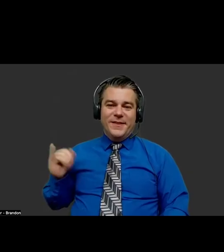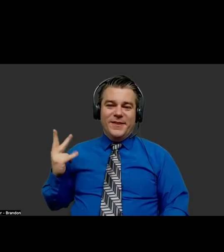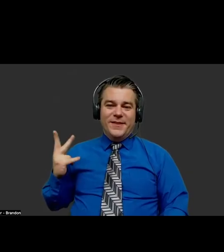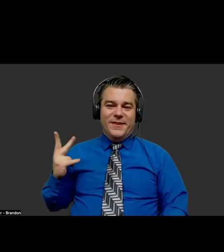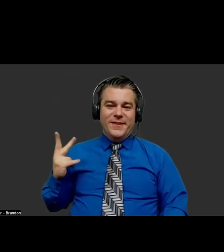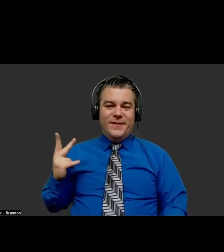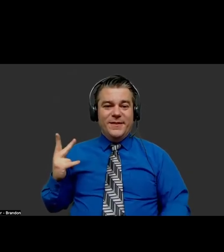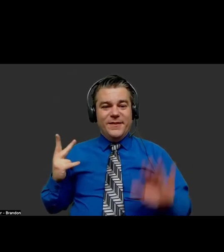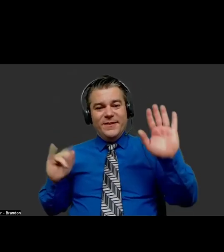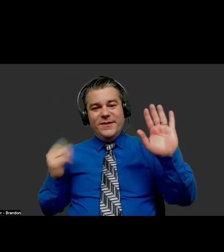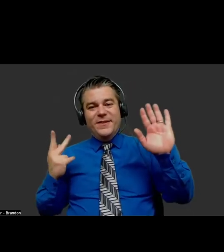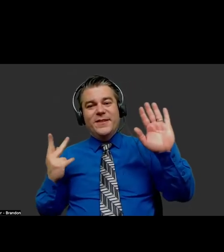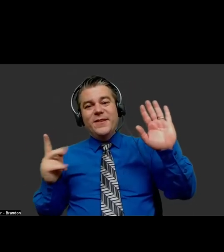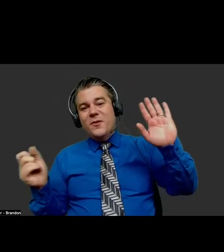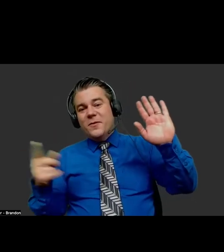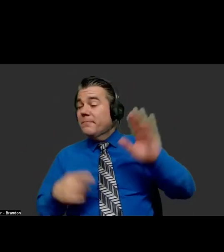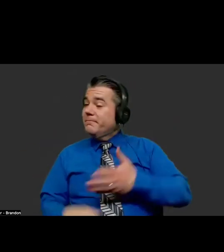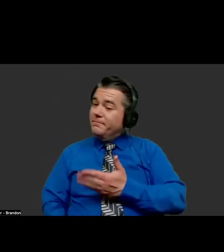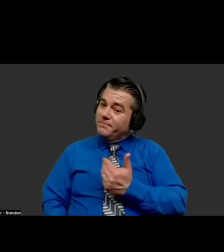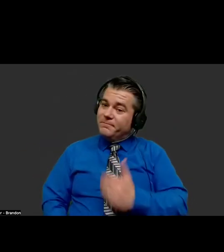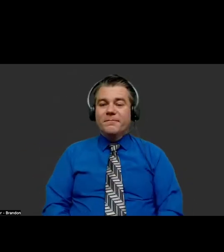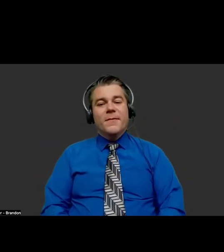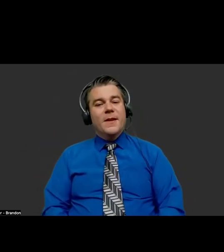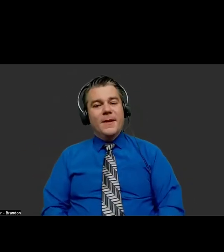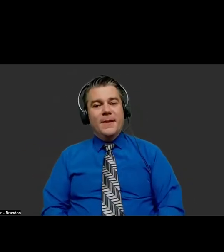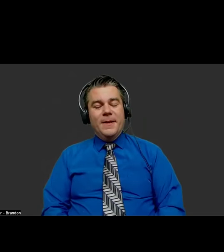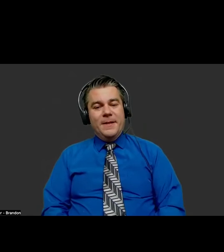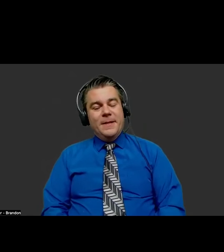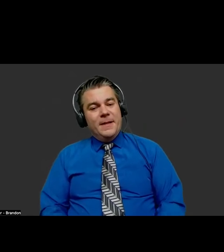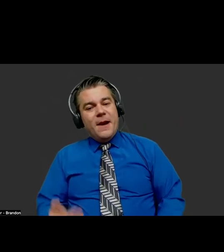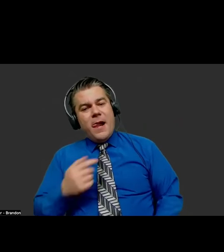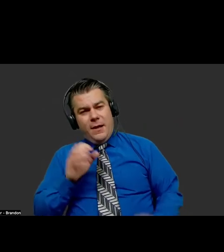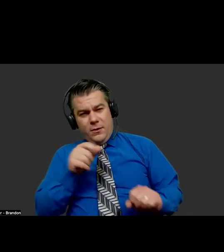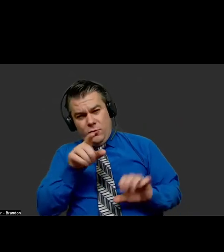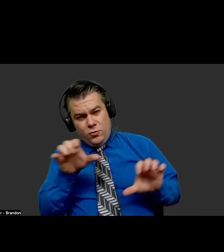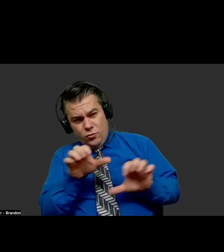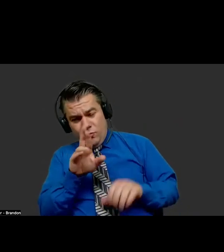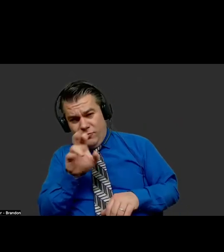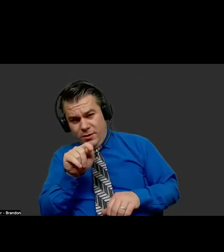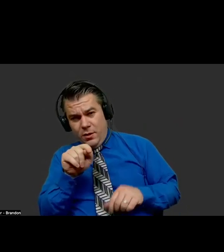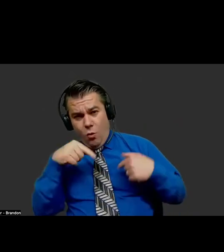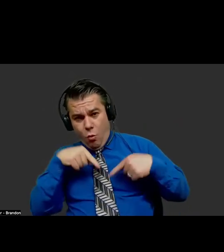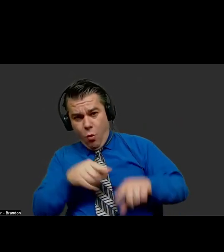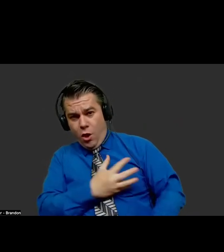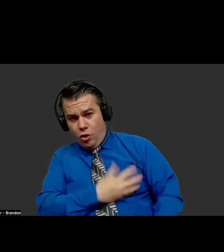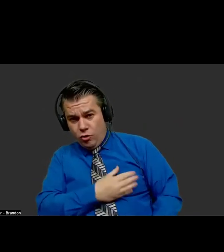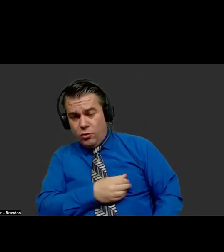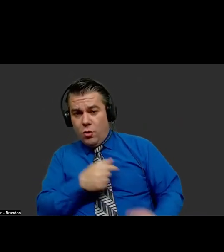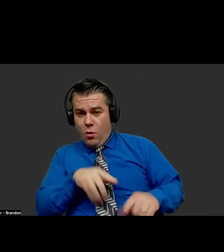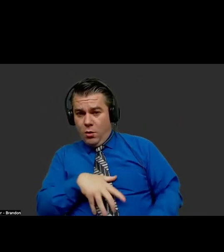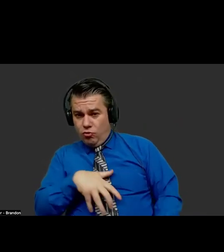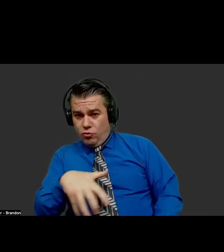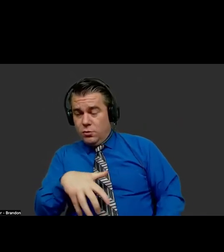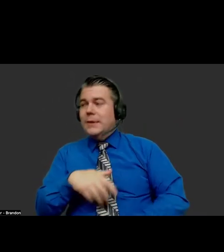got a quick question. Yes, ma'am. Can you do the reset while you're nursing or while you're pregnant?